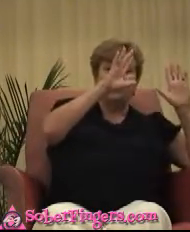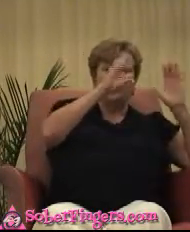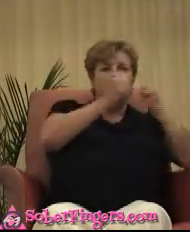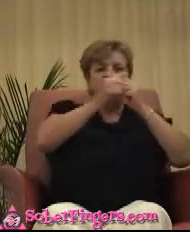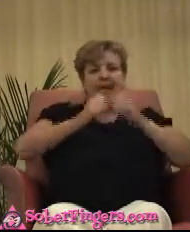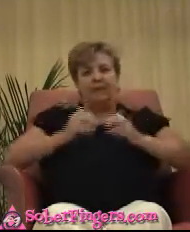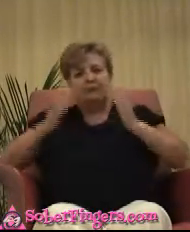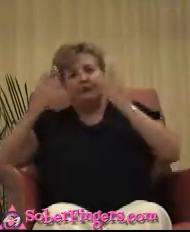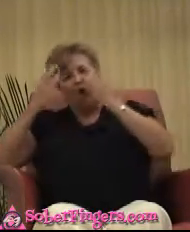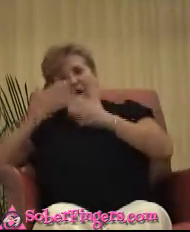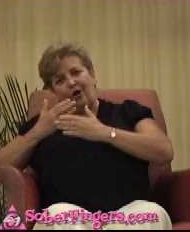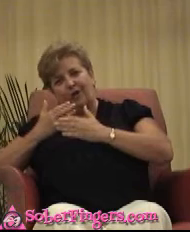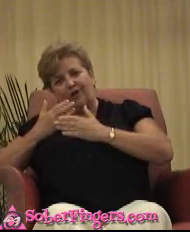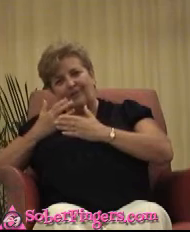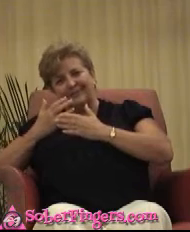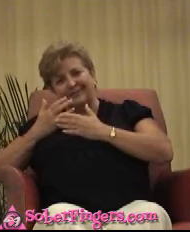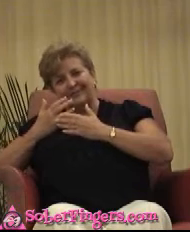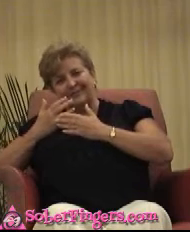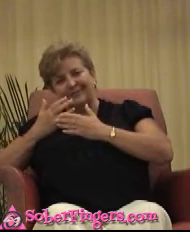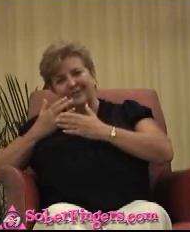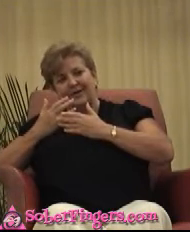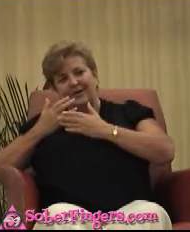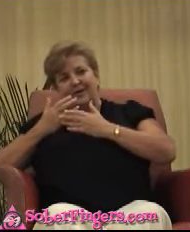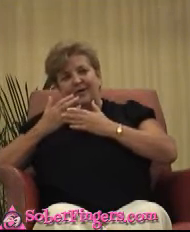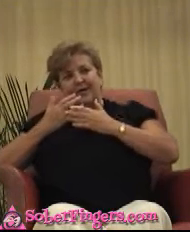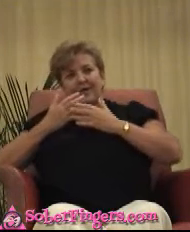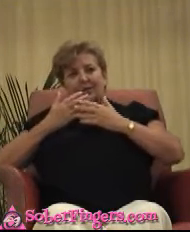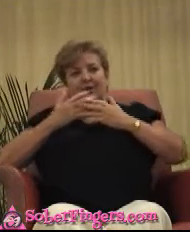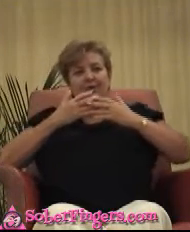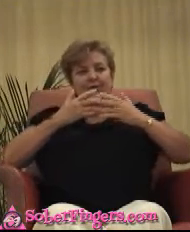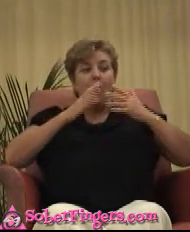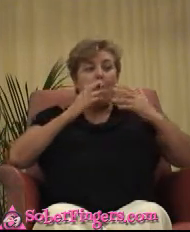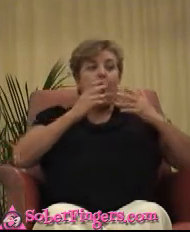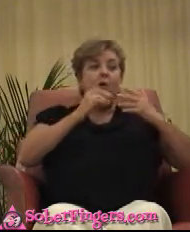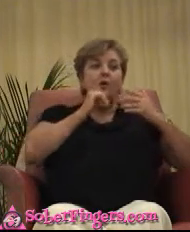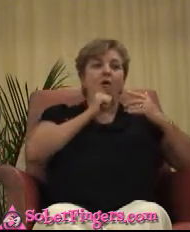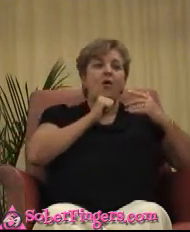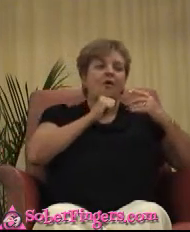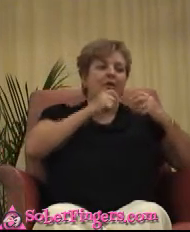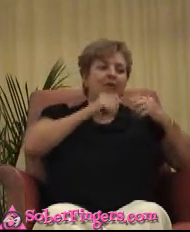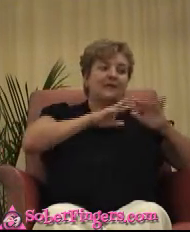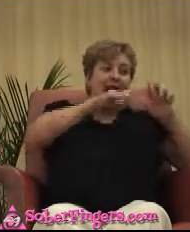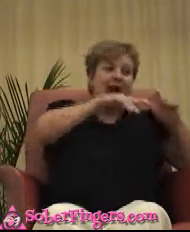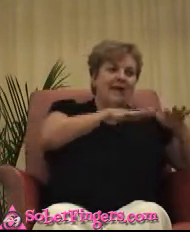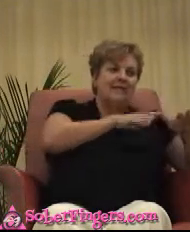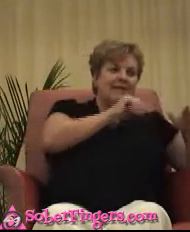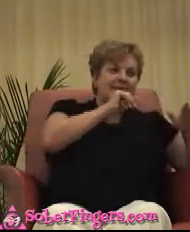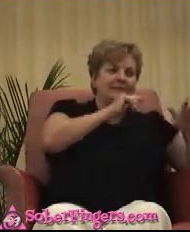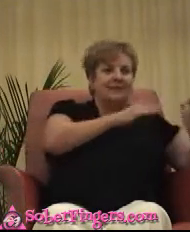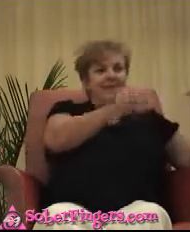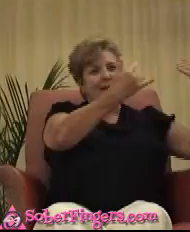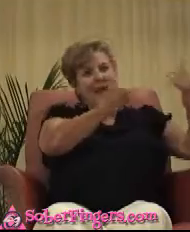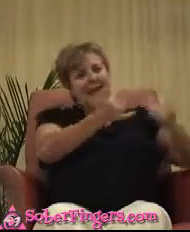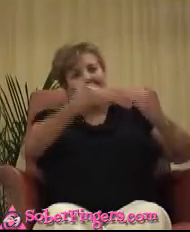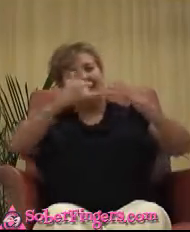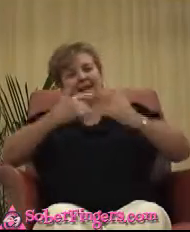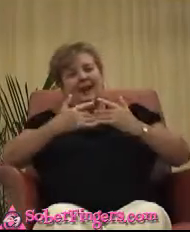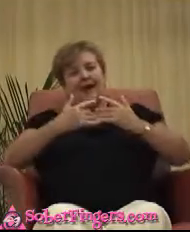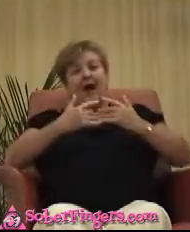shadow, nor tides that never turn against your mark. I wish you strength,